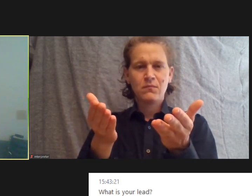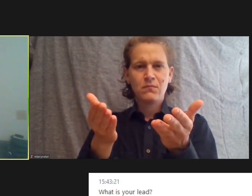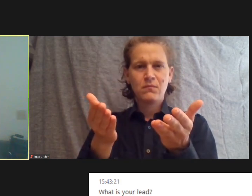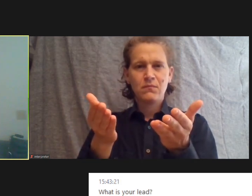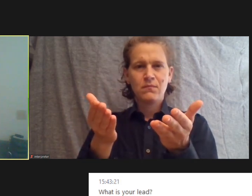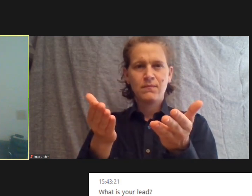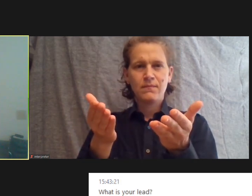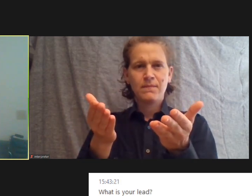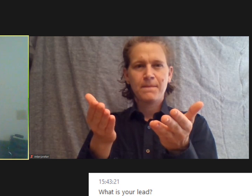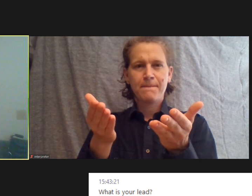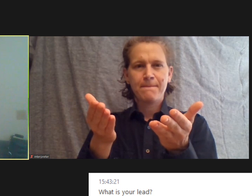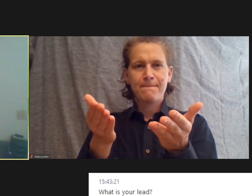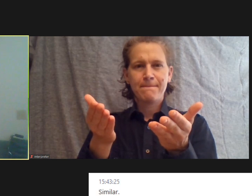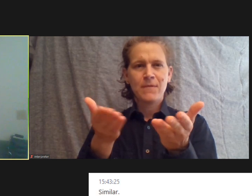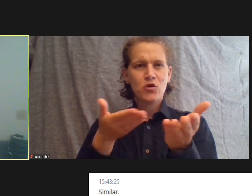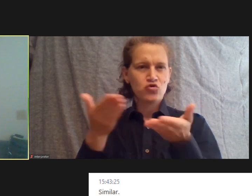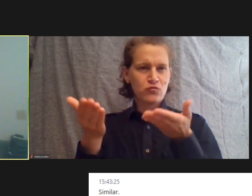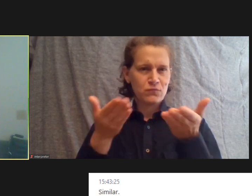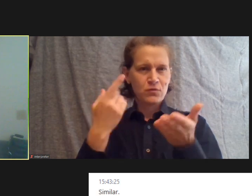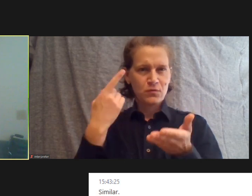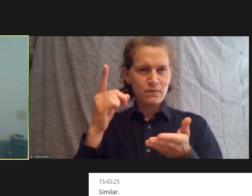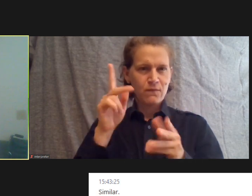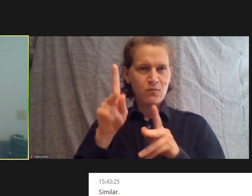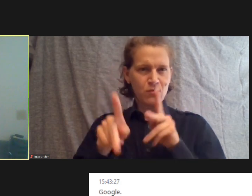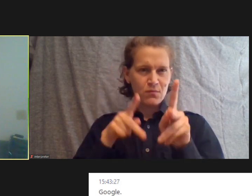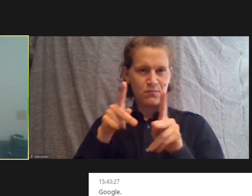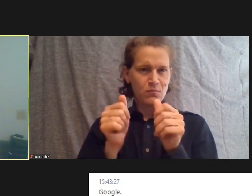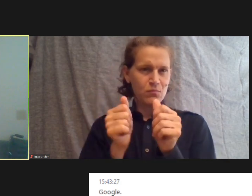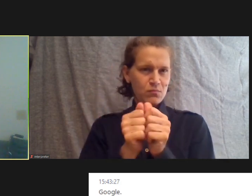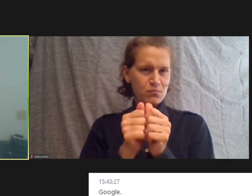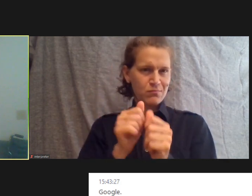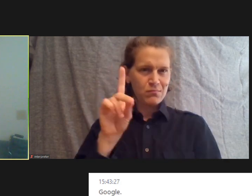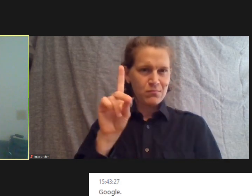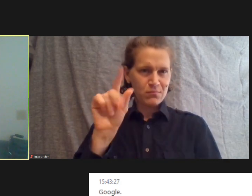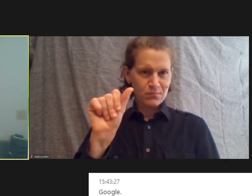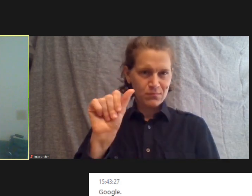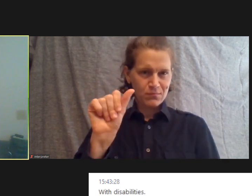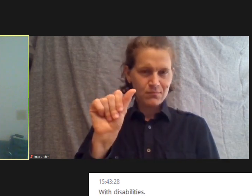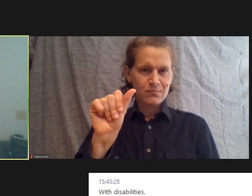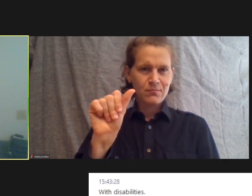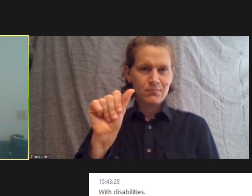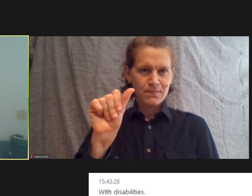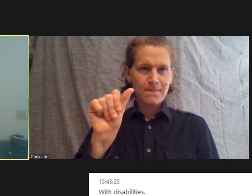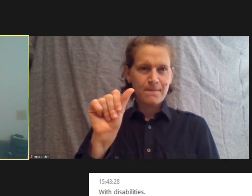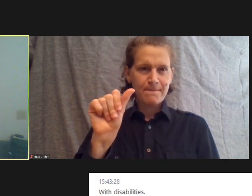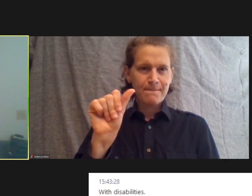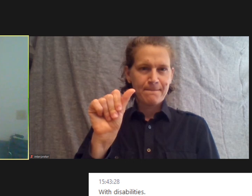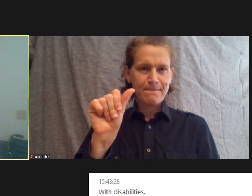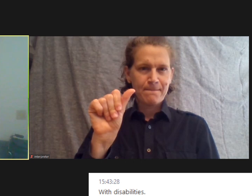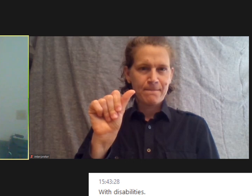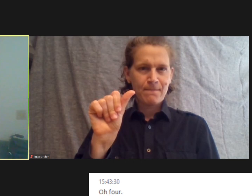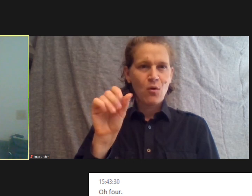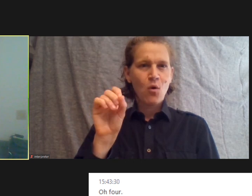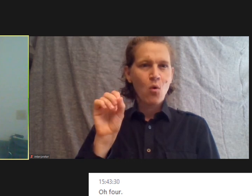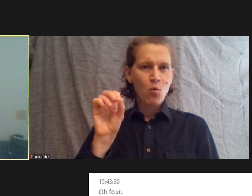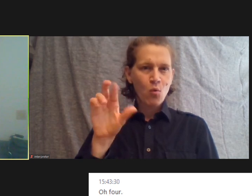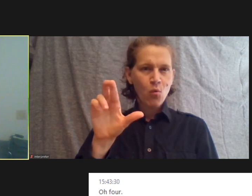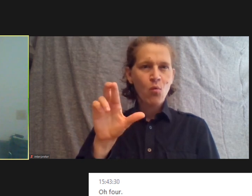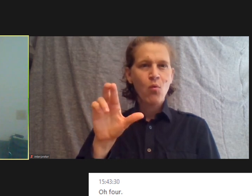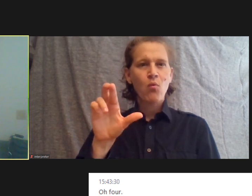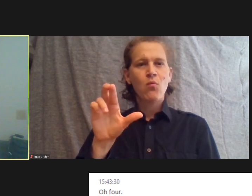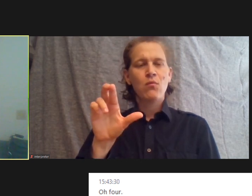similar services for people with disabilities or for